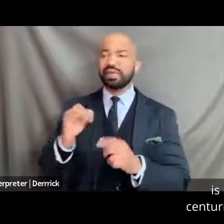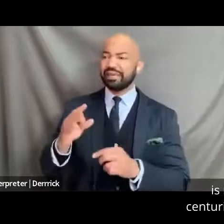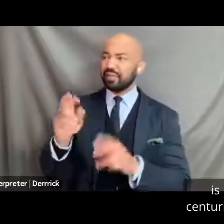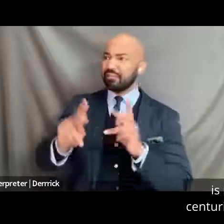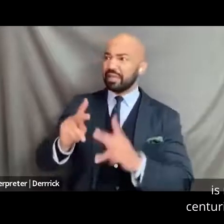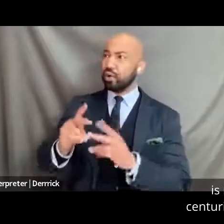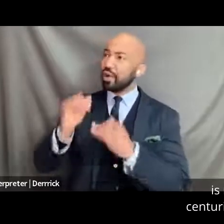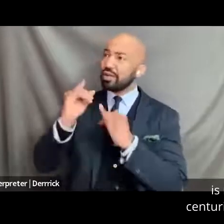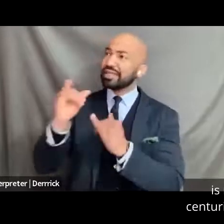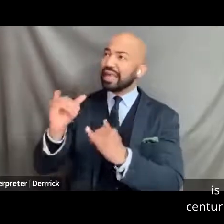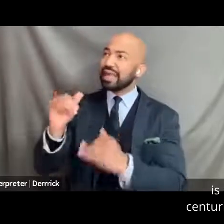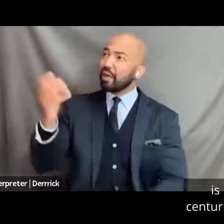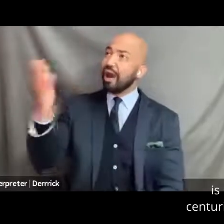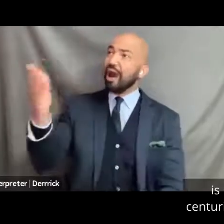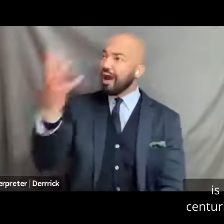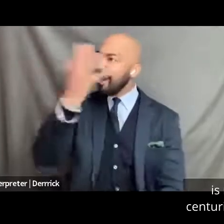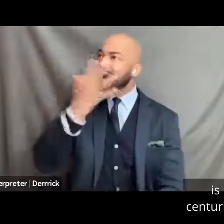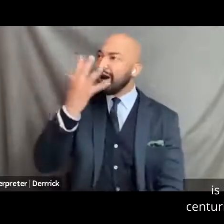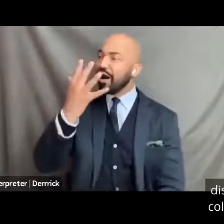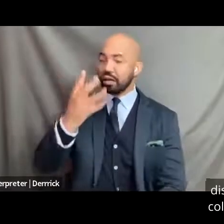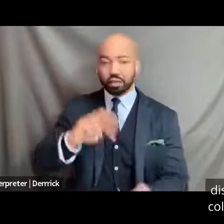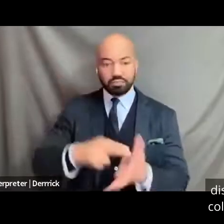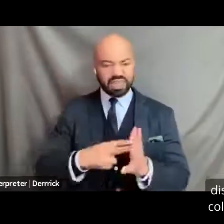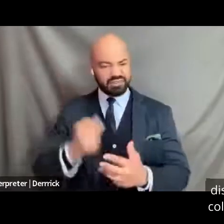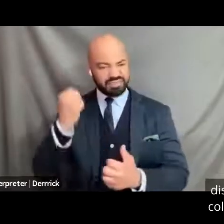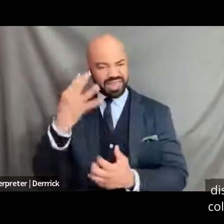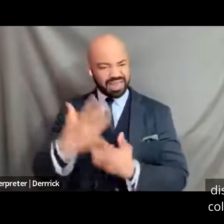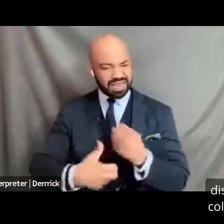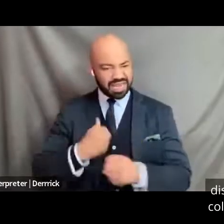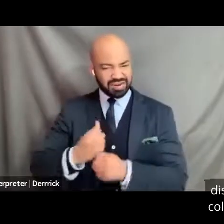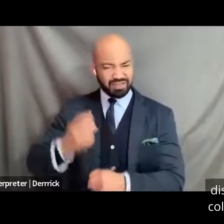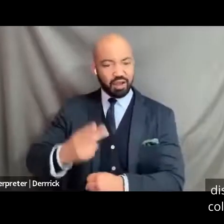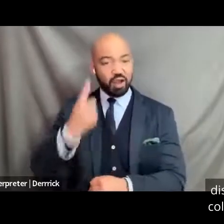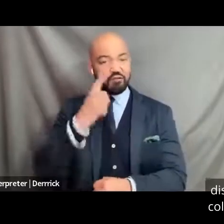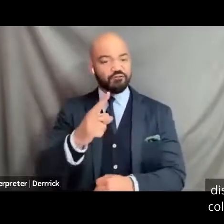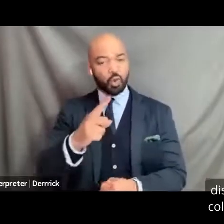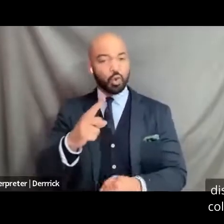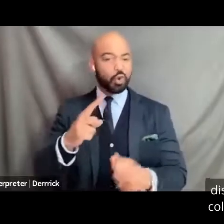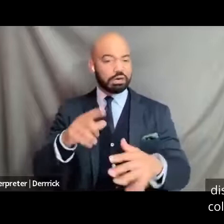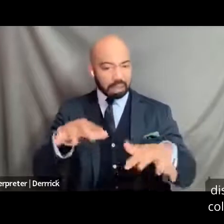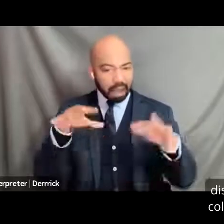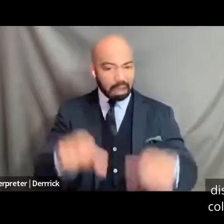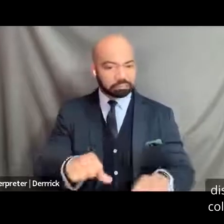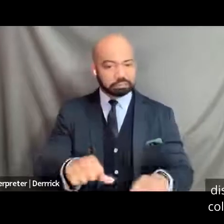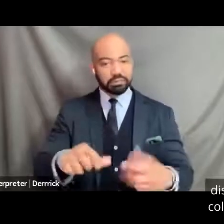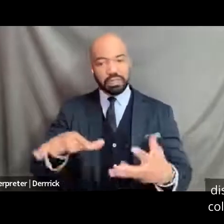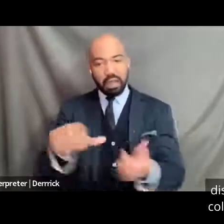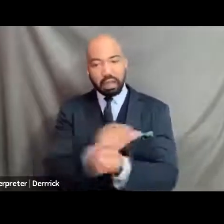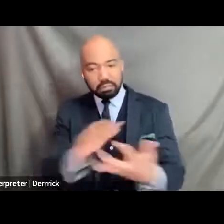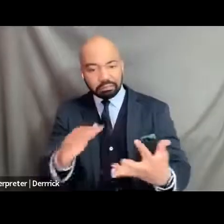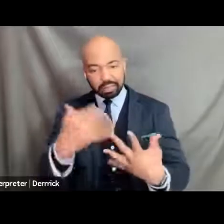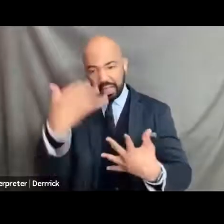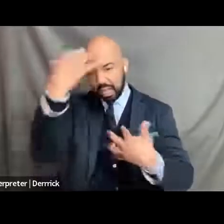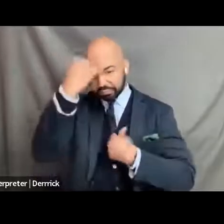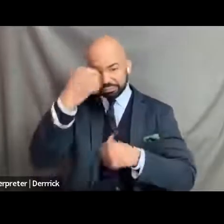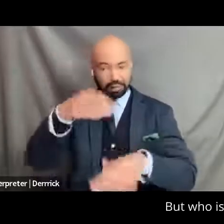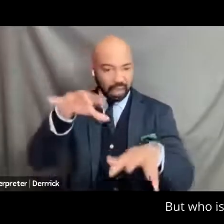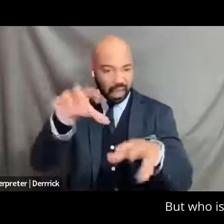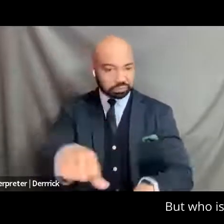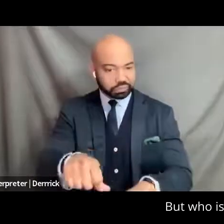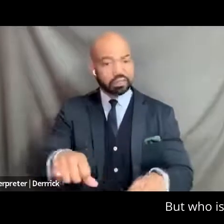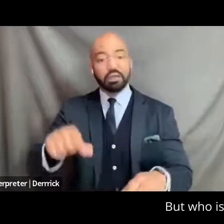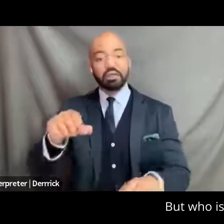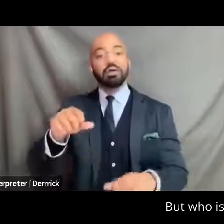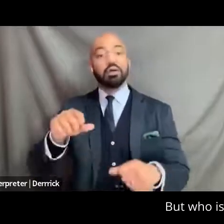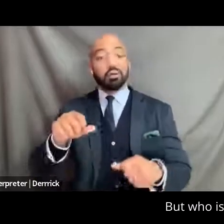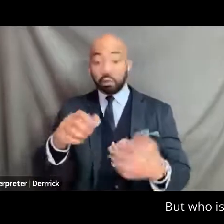upend centuries of whites of white supremacy dispossession settle or colonialism or empire but